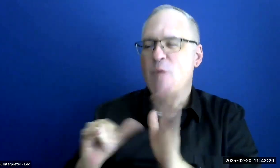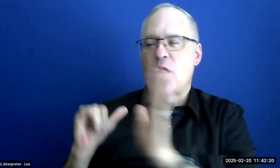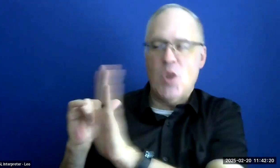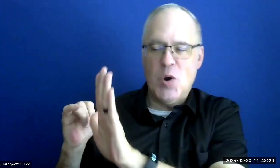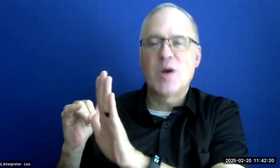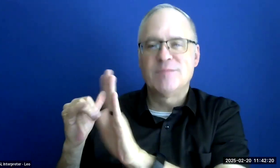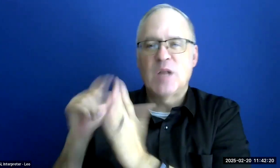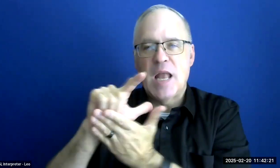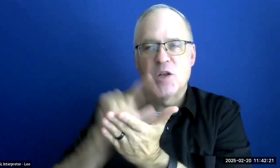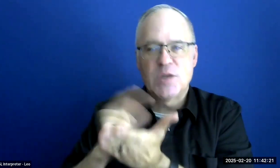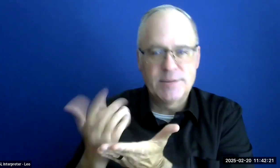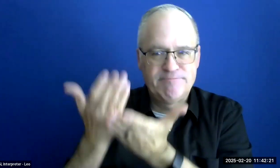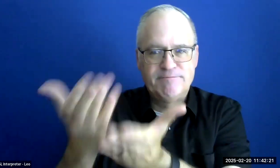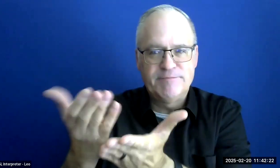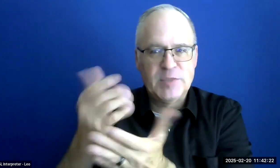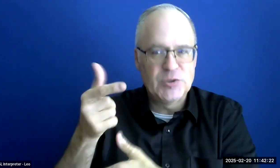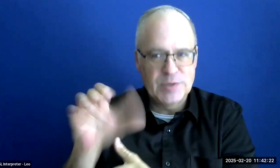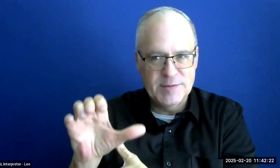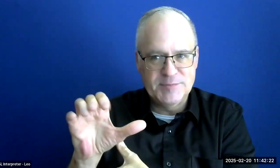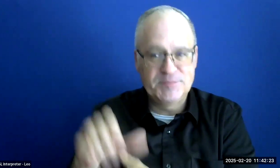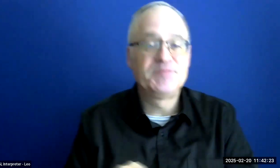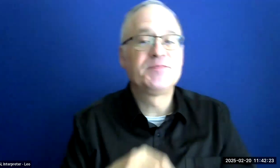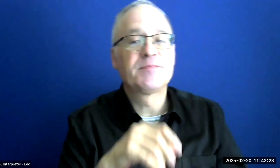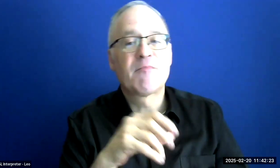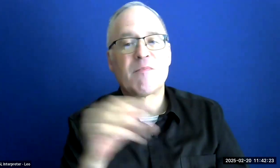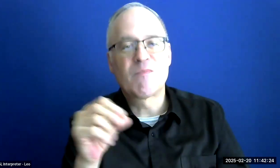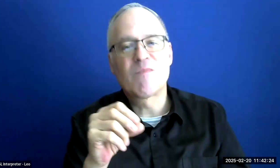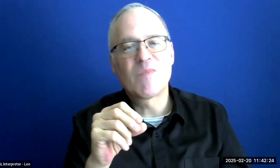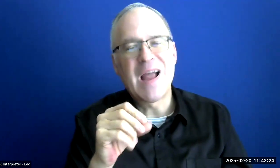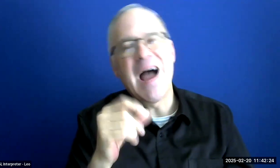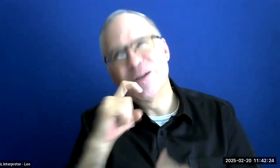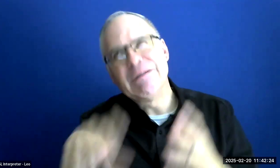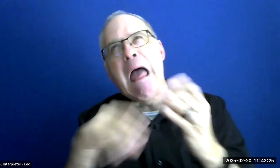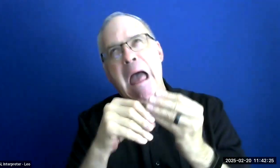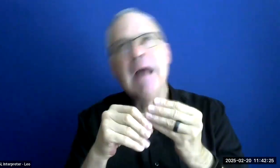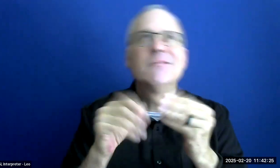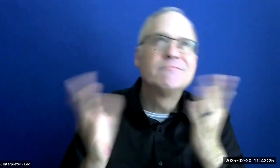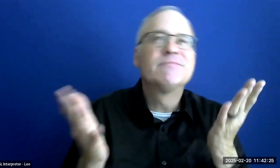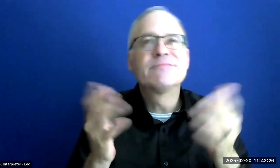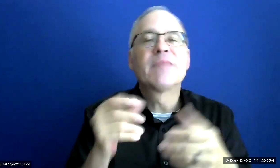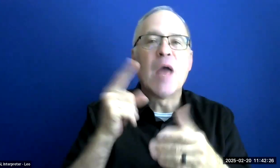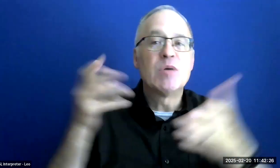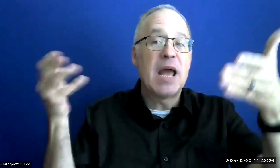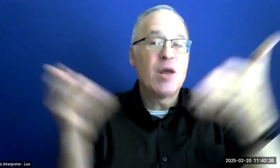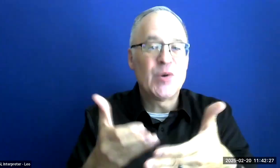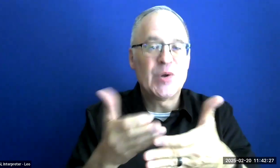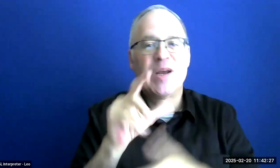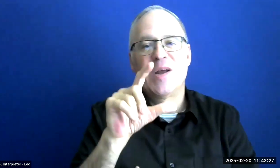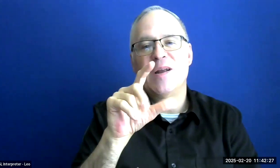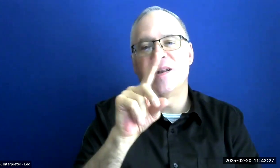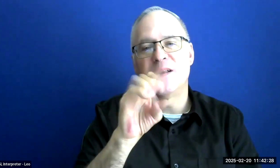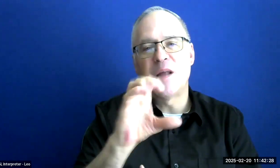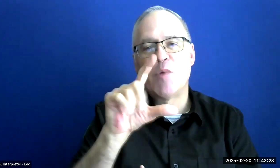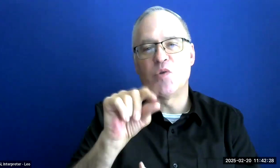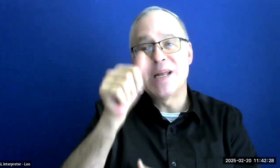the Standing Committee, lastly, and why it's called the Christmas Covenant, I should add, is that it was introduced in December 2019,